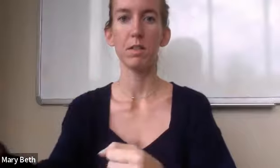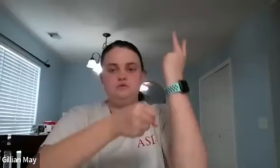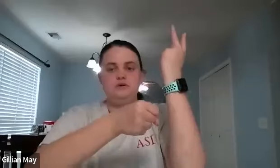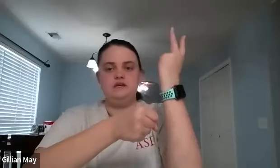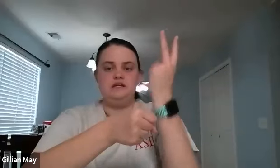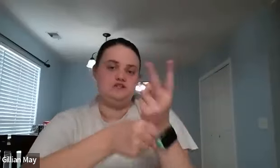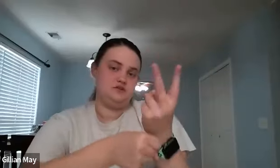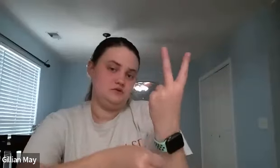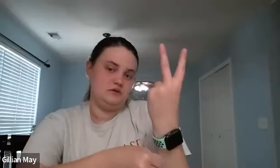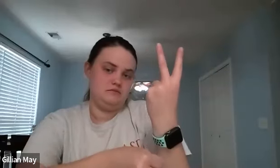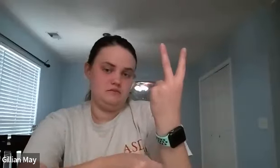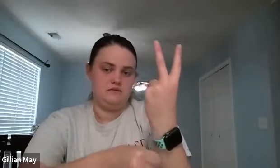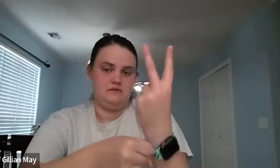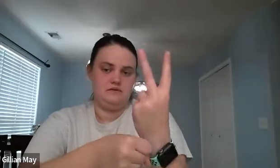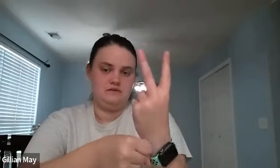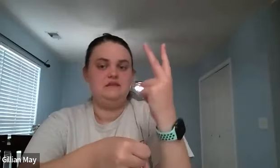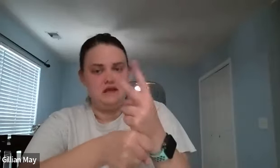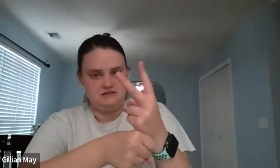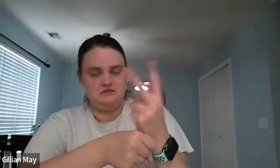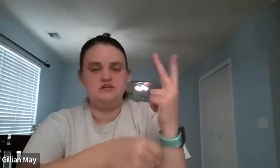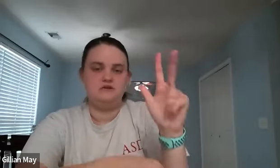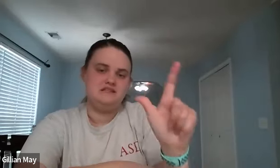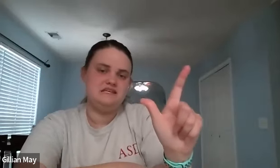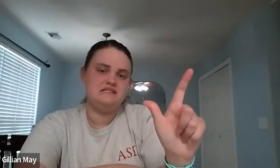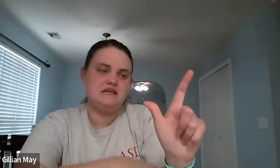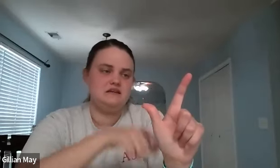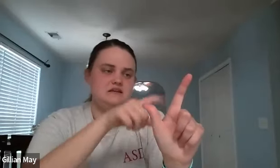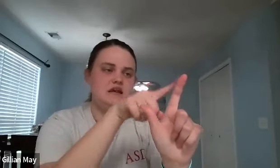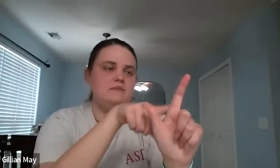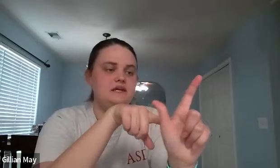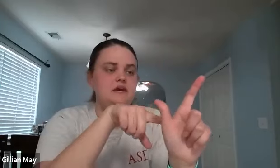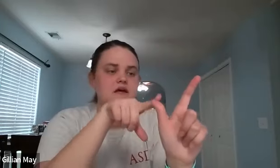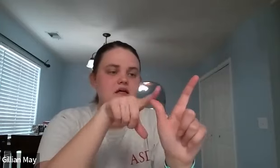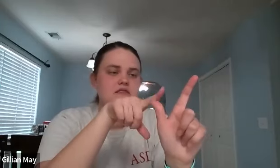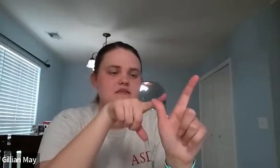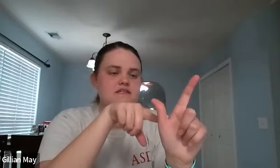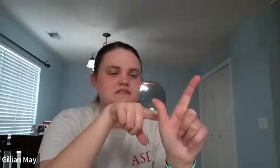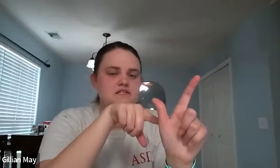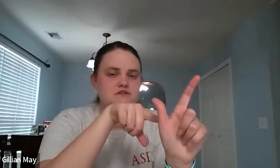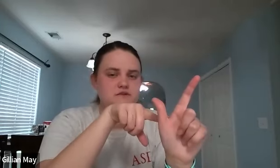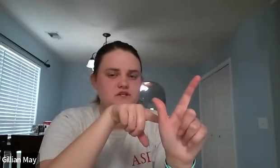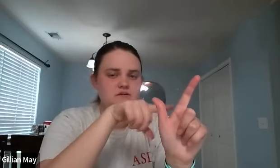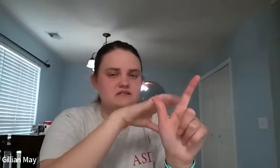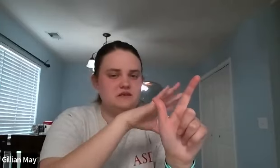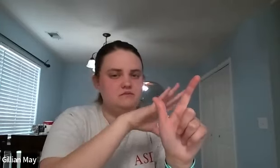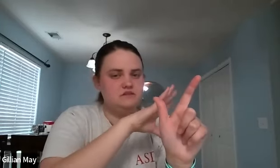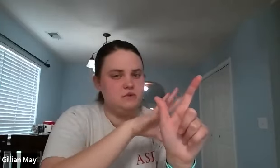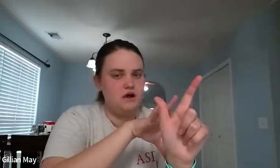You would do, yes, so 2, because this is technically, I mean, this is used for 2 in some